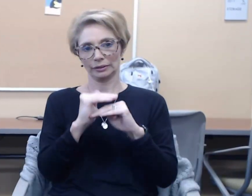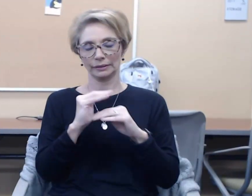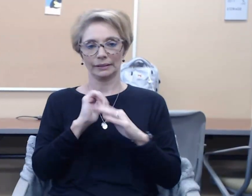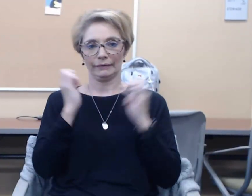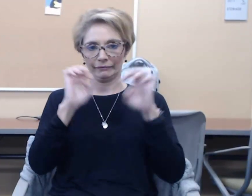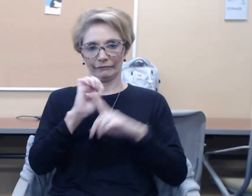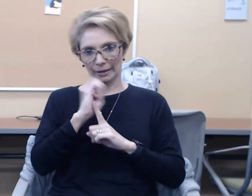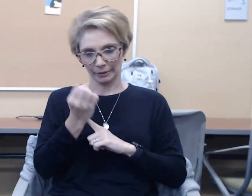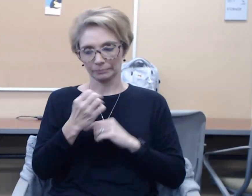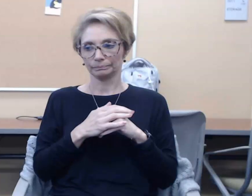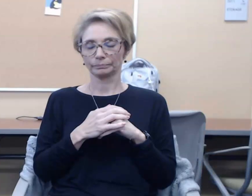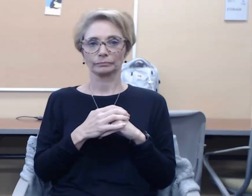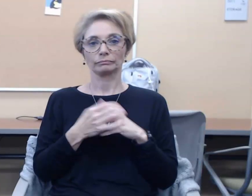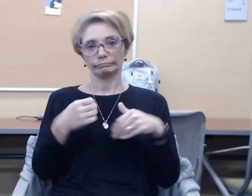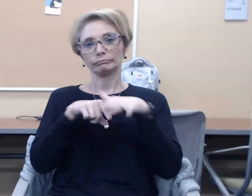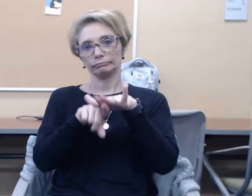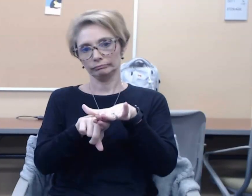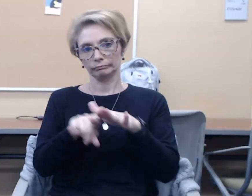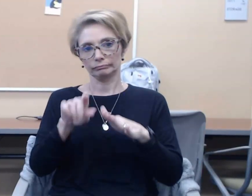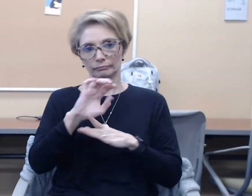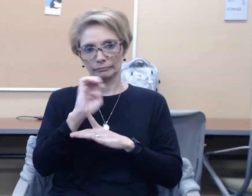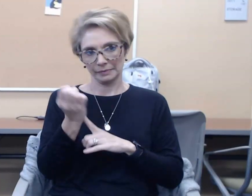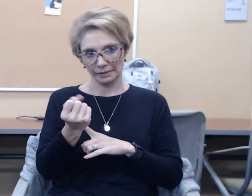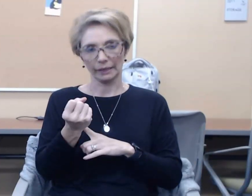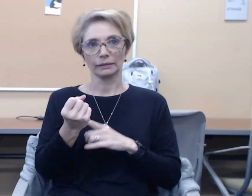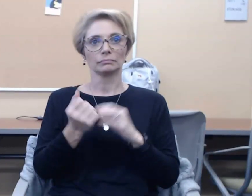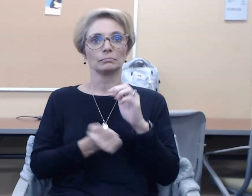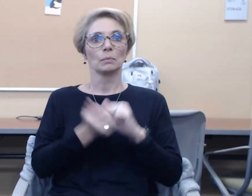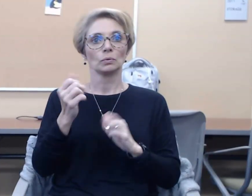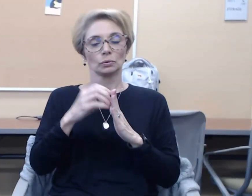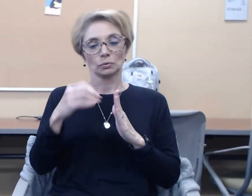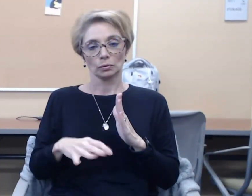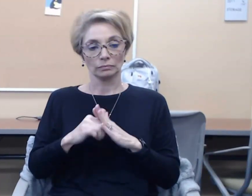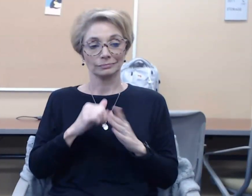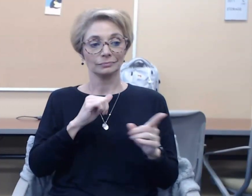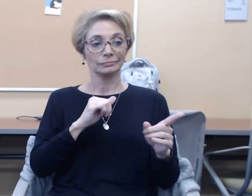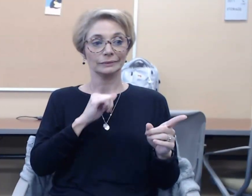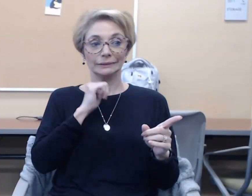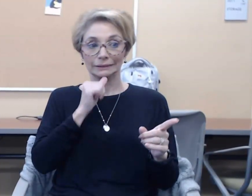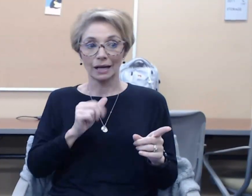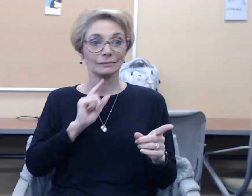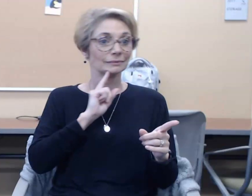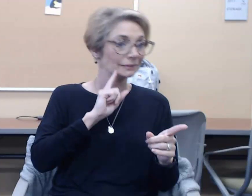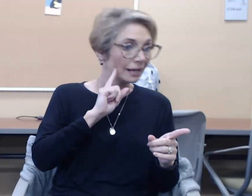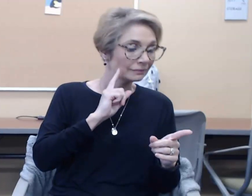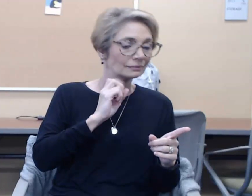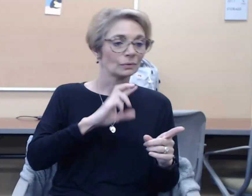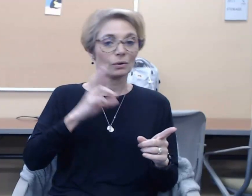setting, where a vast majority of students who are non-deaf or hard of hearing are found, and so they're typically